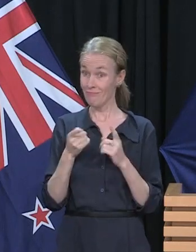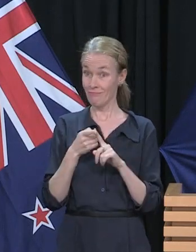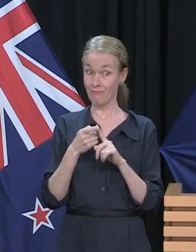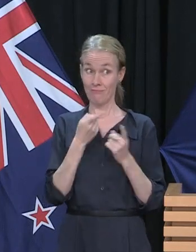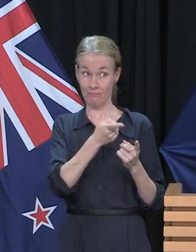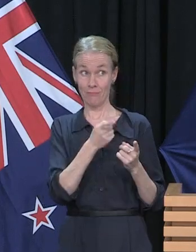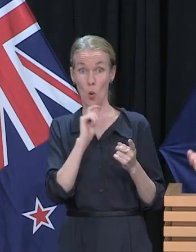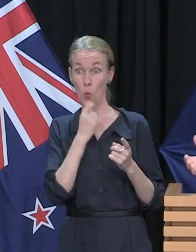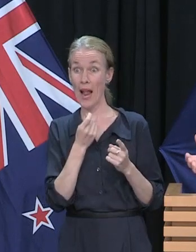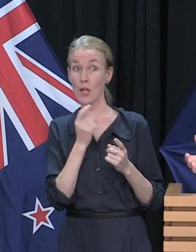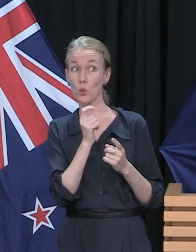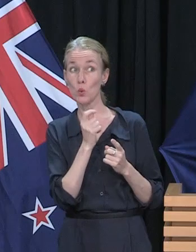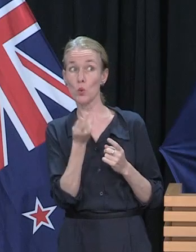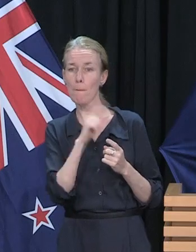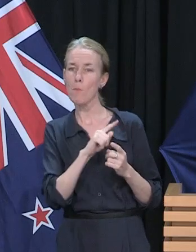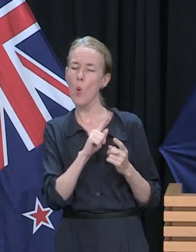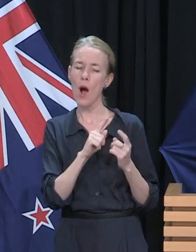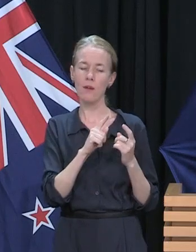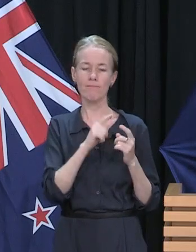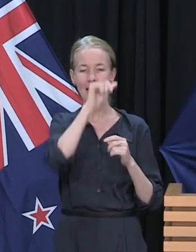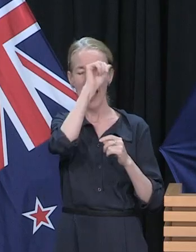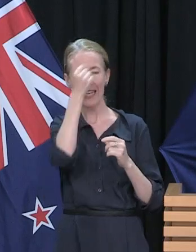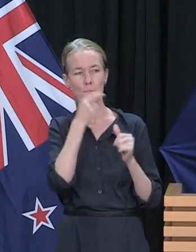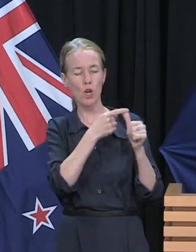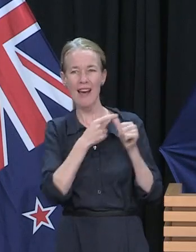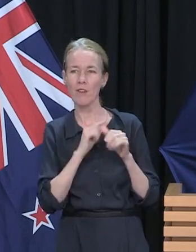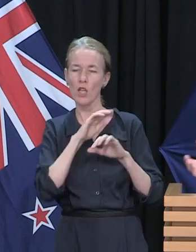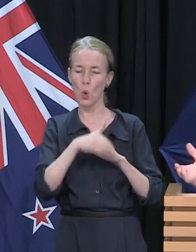where it needs to invest additionally in sort of